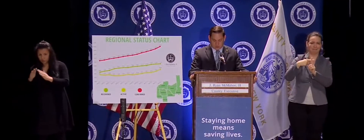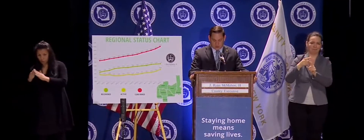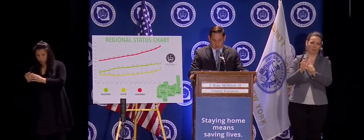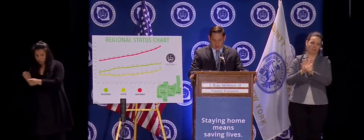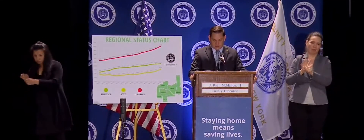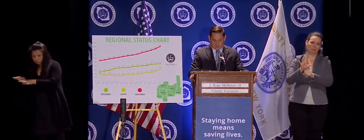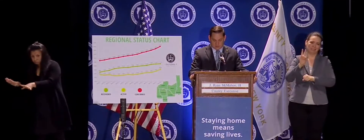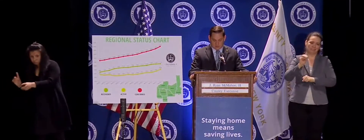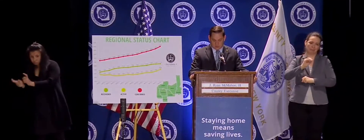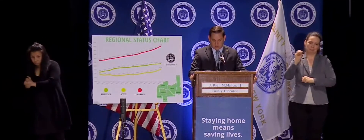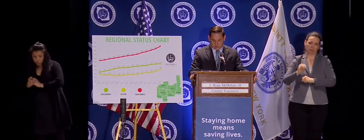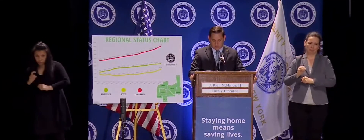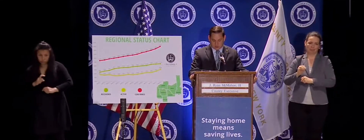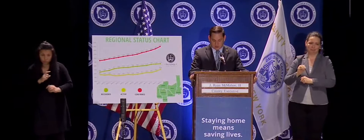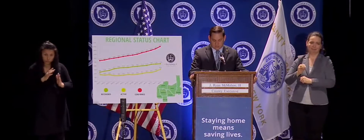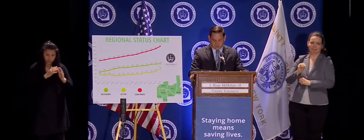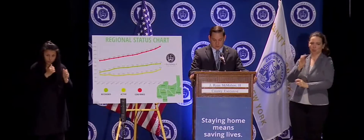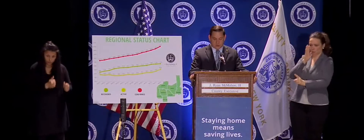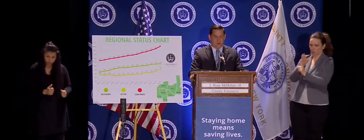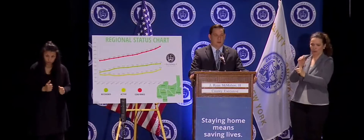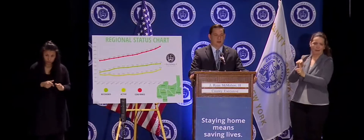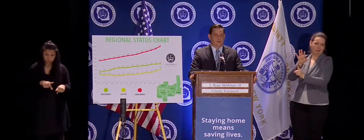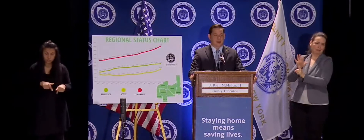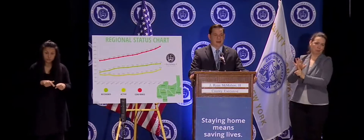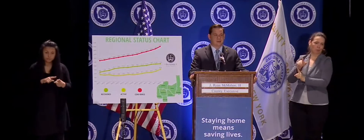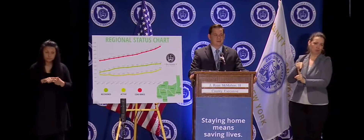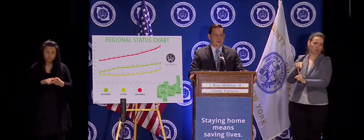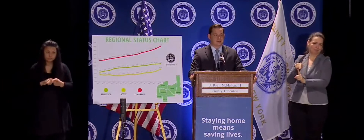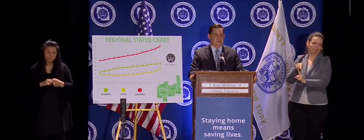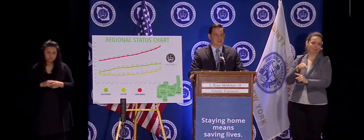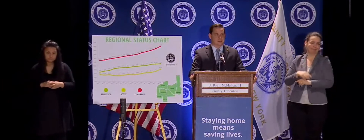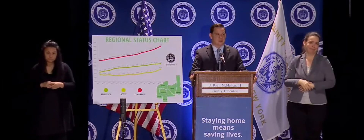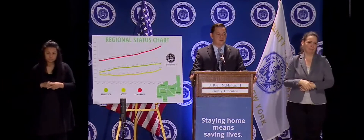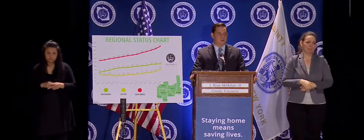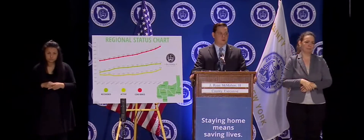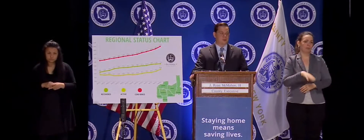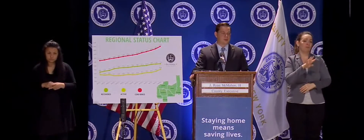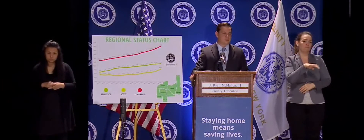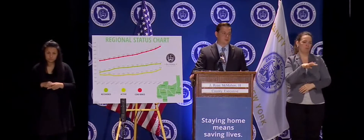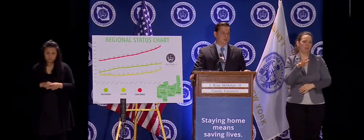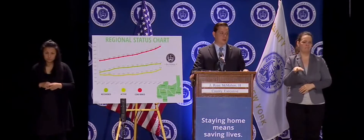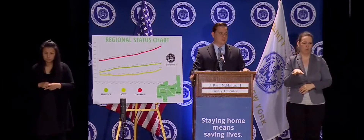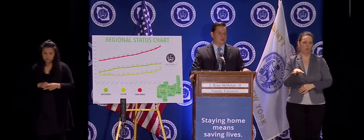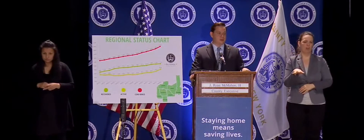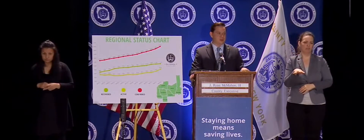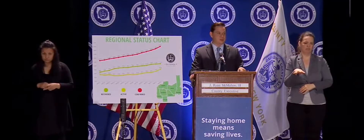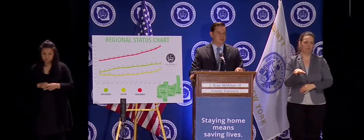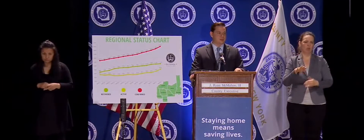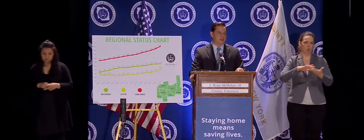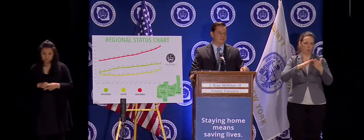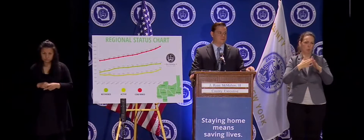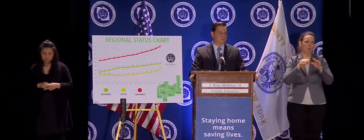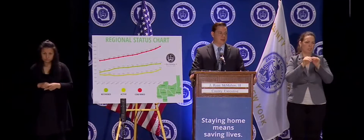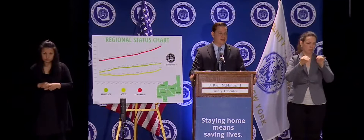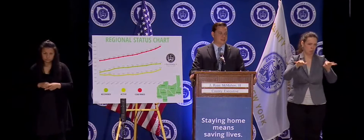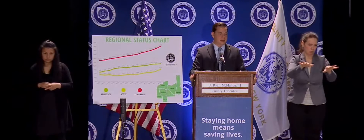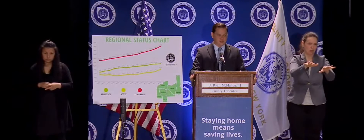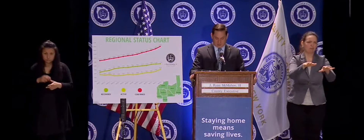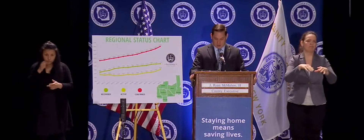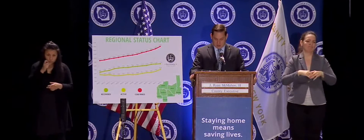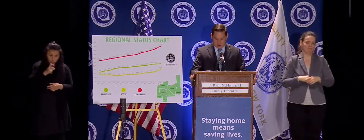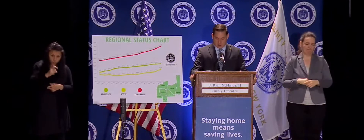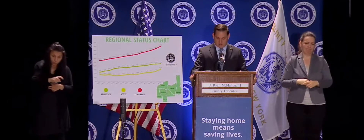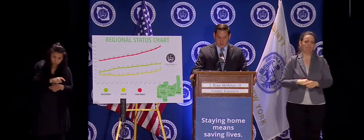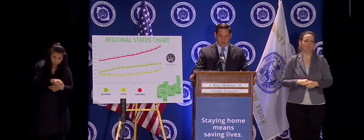432, when you look at the amount of active cases for senior-related affiliations and